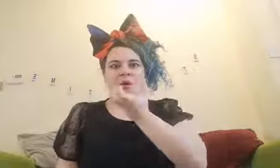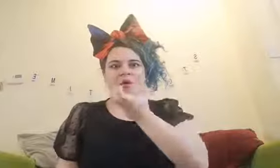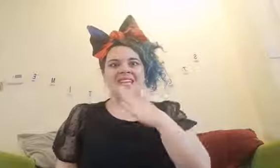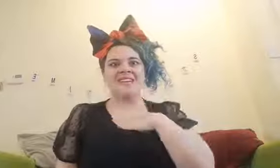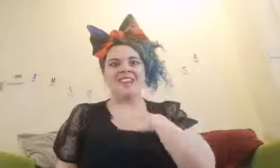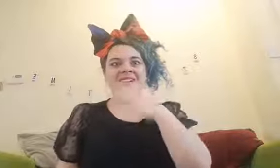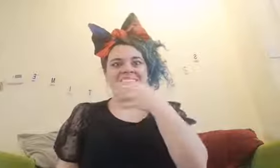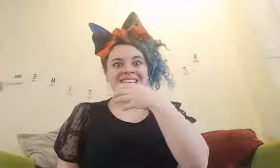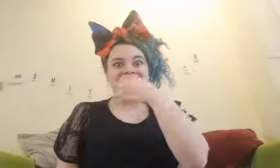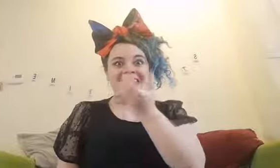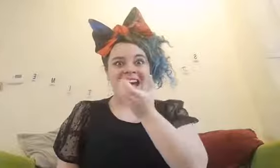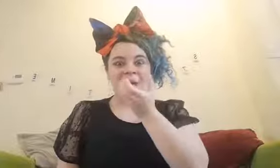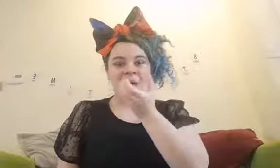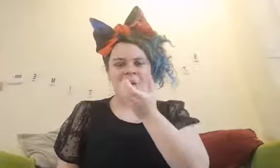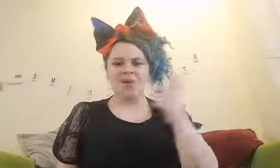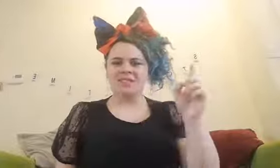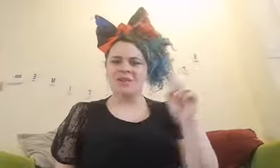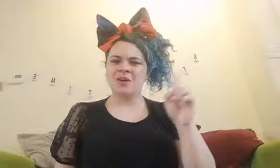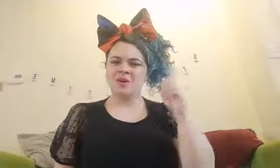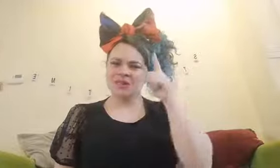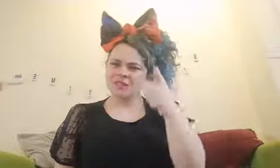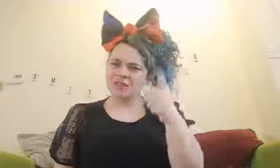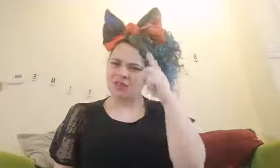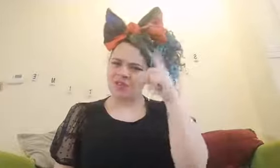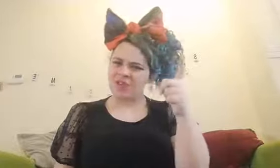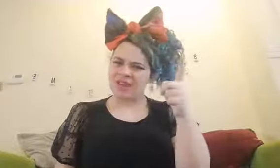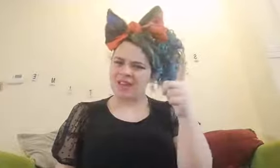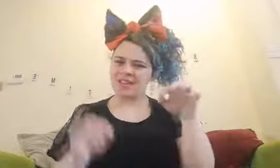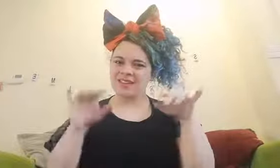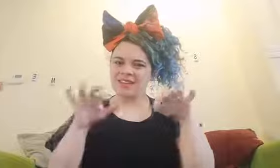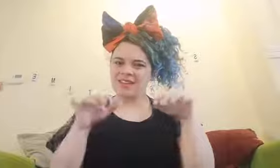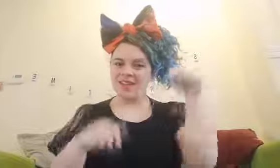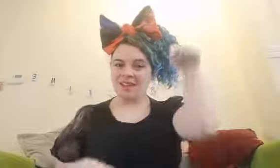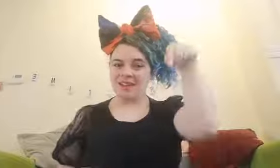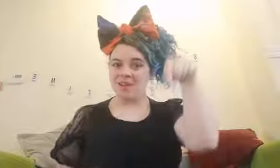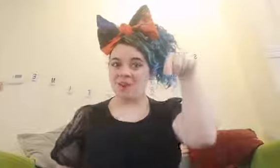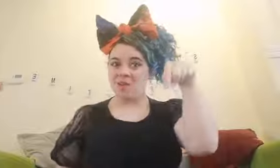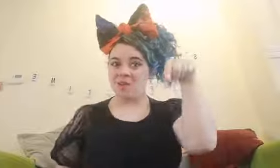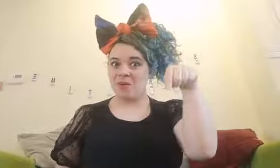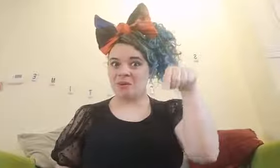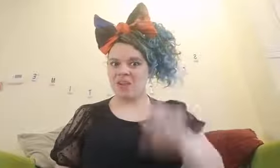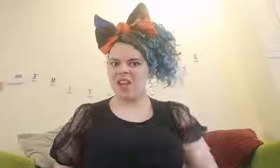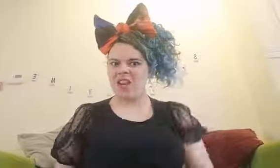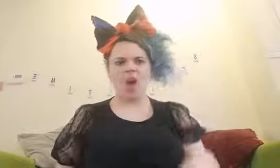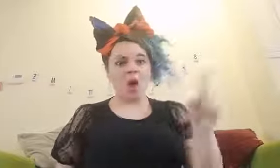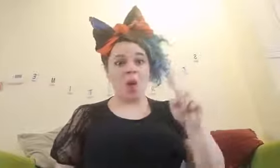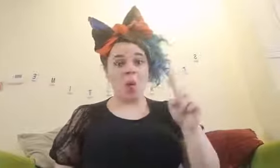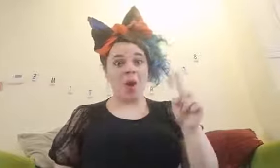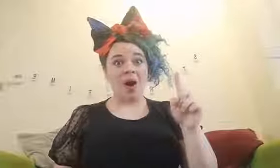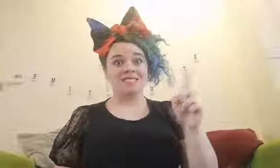apples. He loves eating apples. What do you think? You can type in the comment box below. What